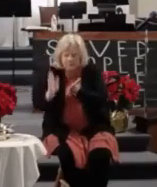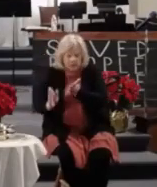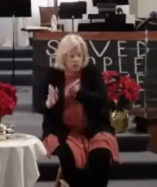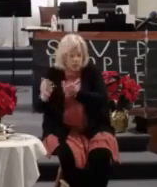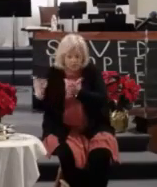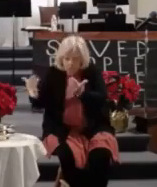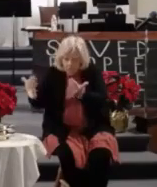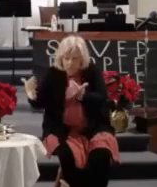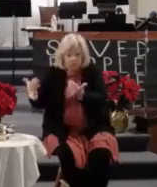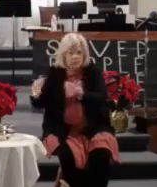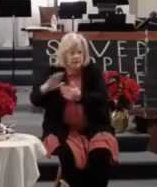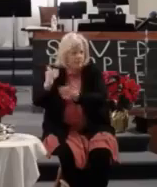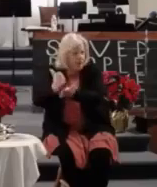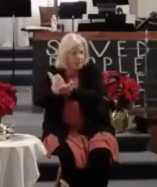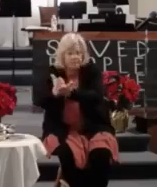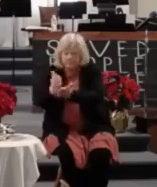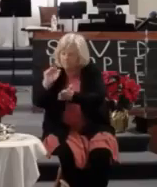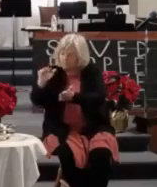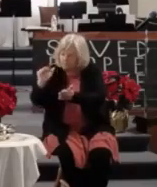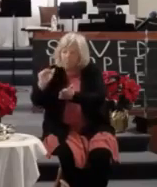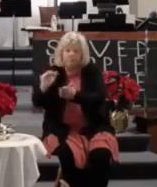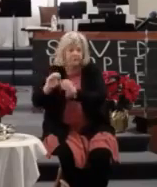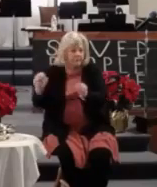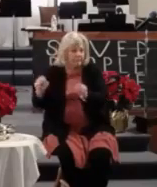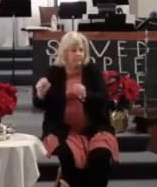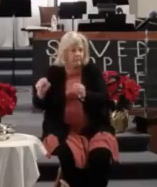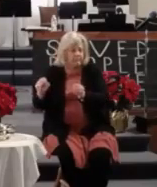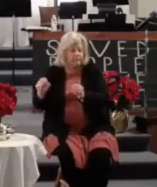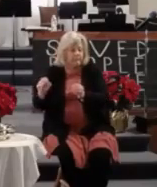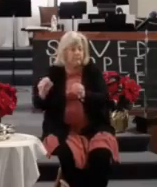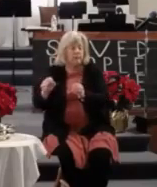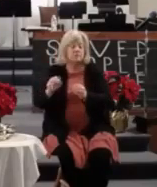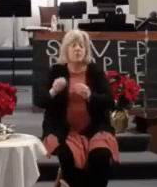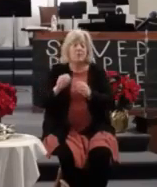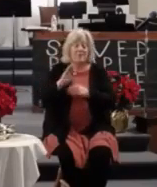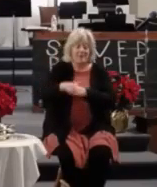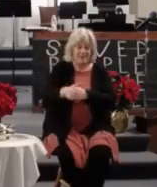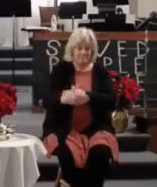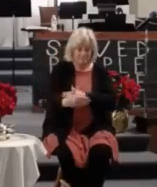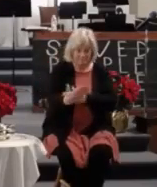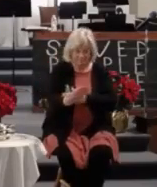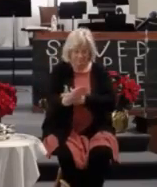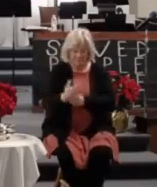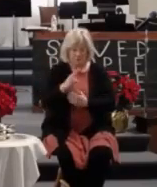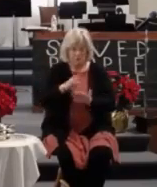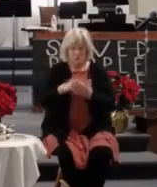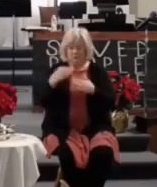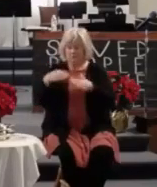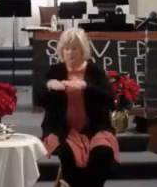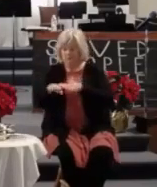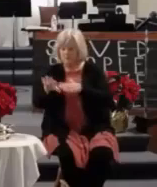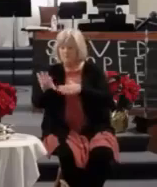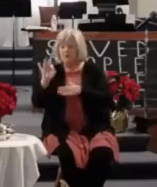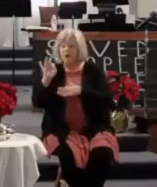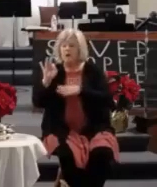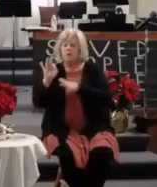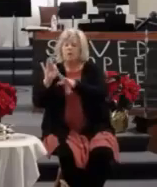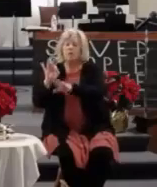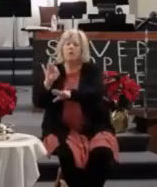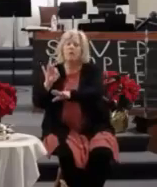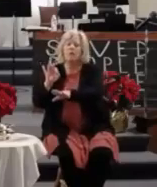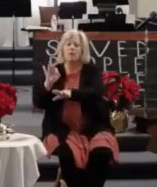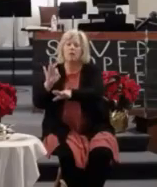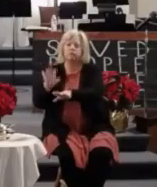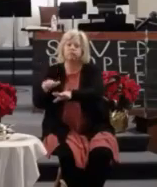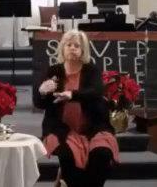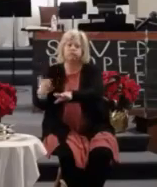nurse. In the morning, the nurse came in to check on them and found the man by the window dead.